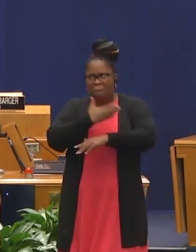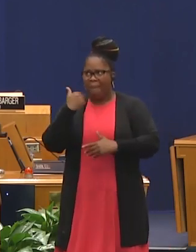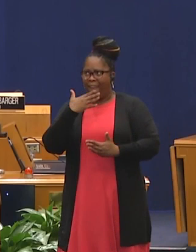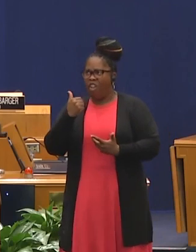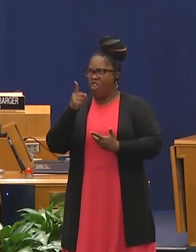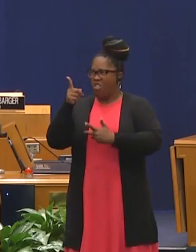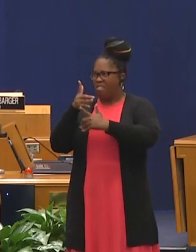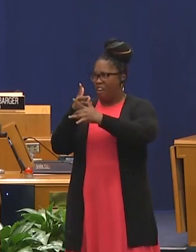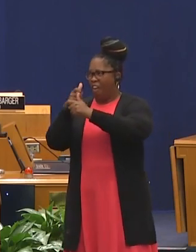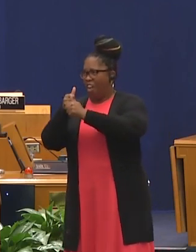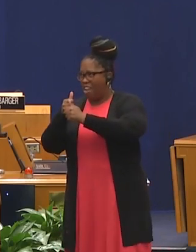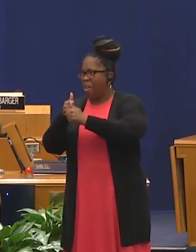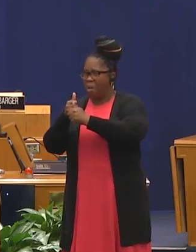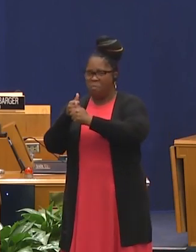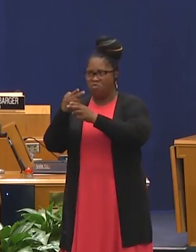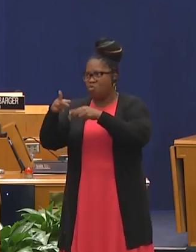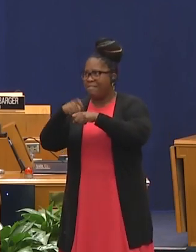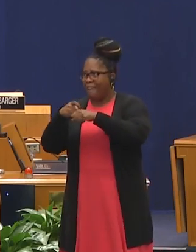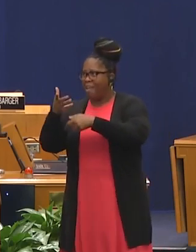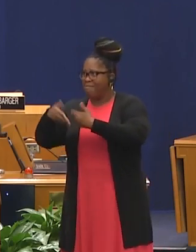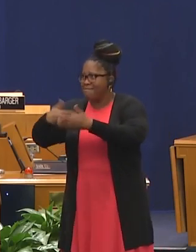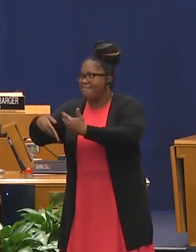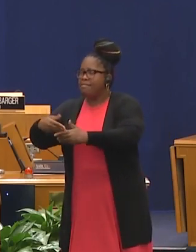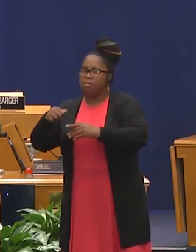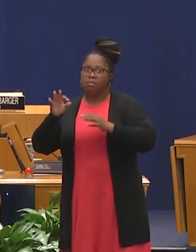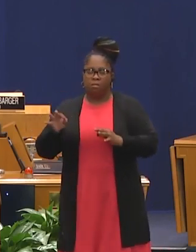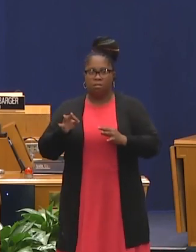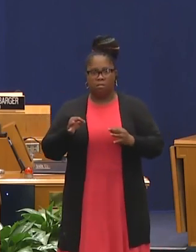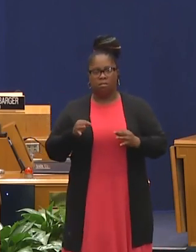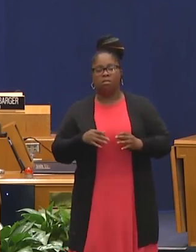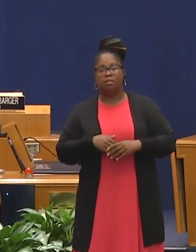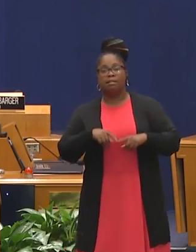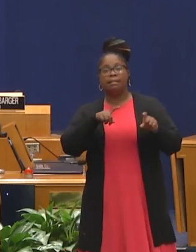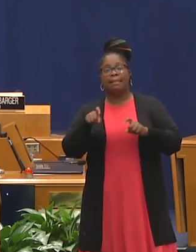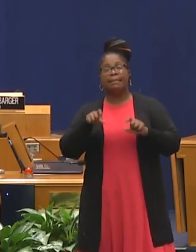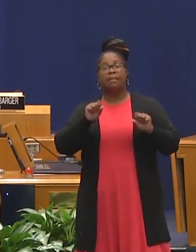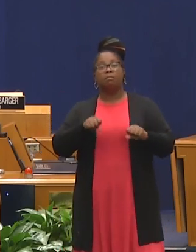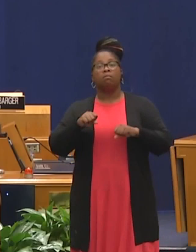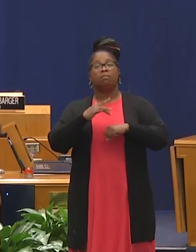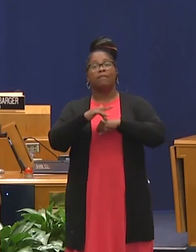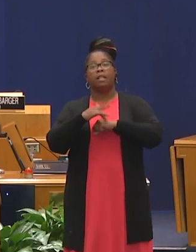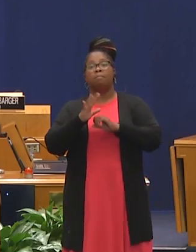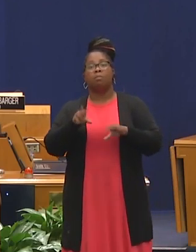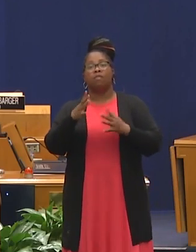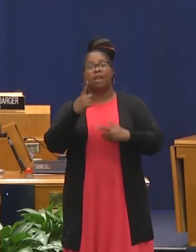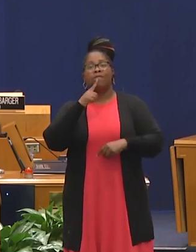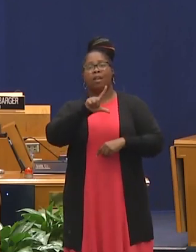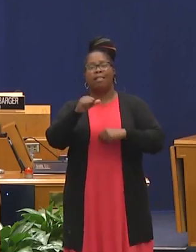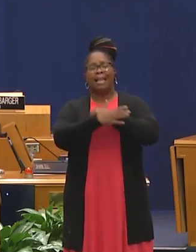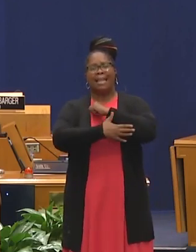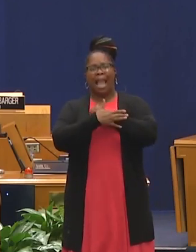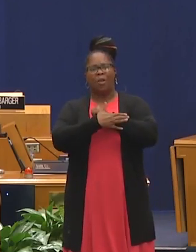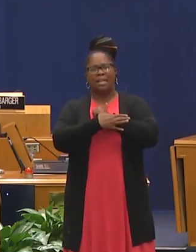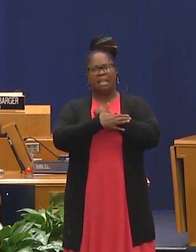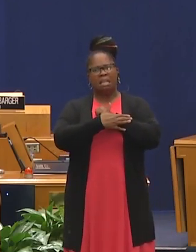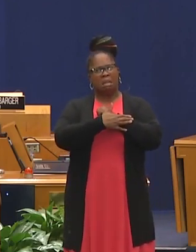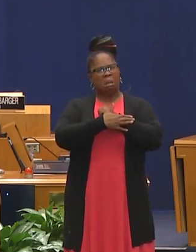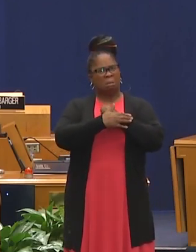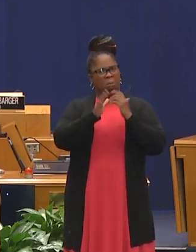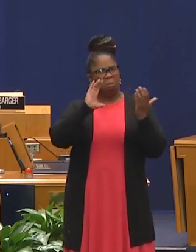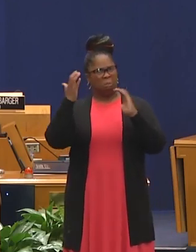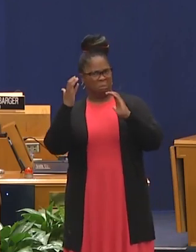up and really get their stride. The testing capacity that we've been able to bring to Los Angeles County rivals the capacity of virtually